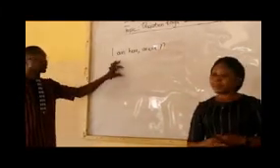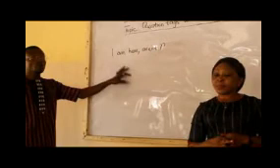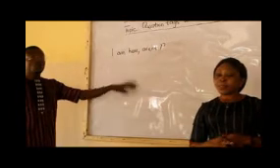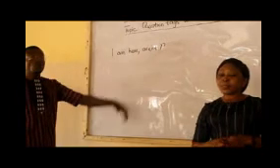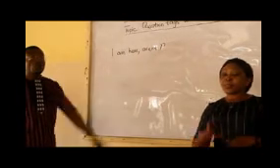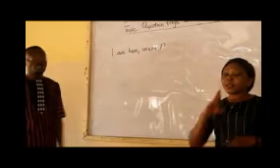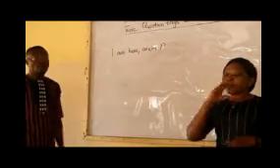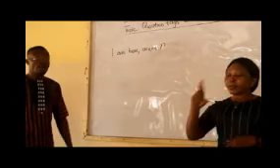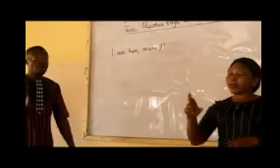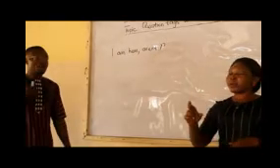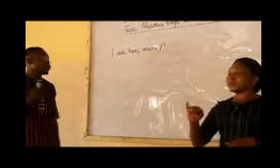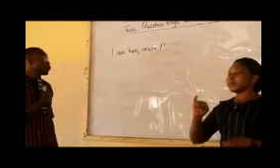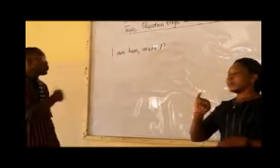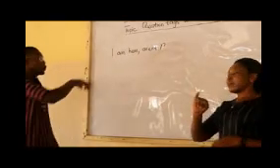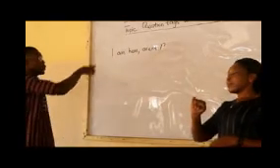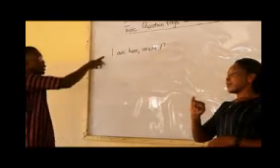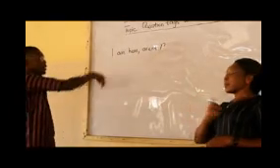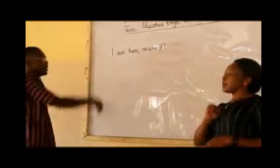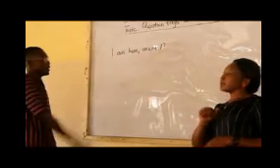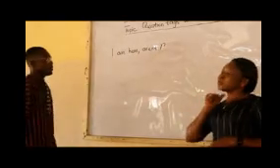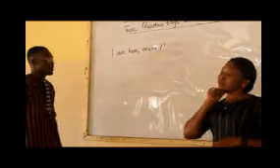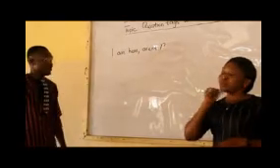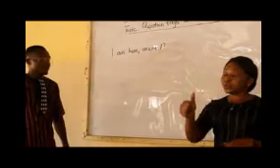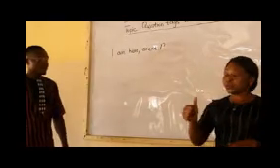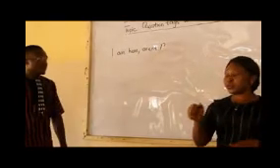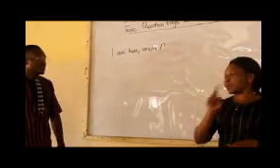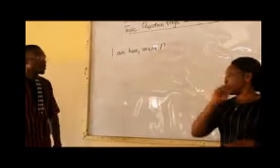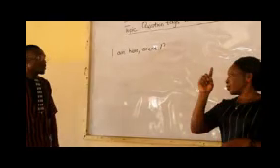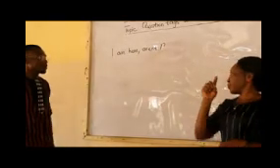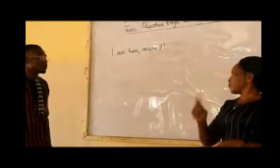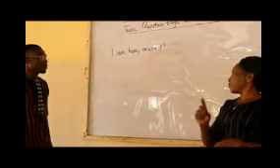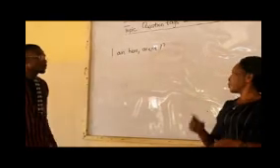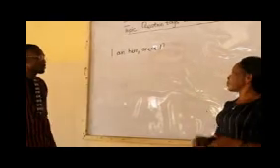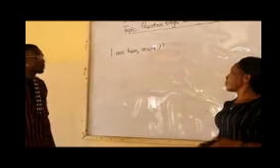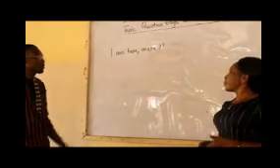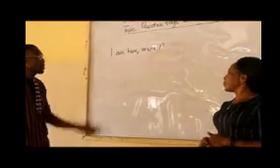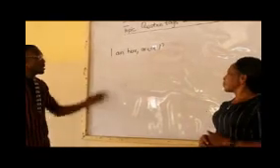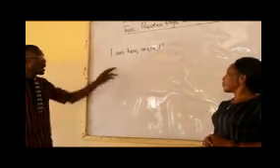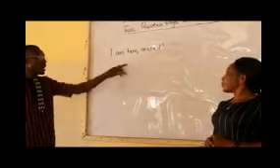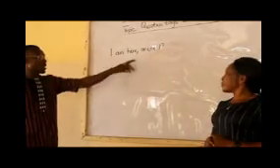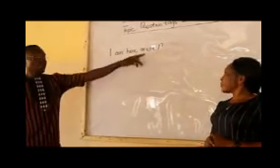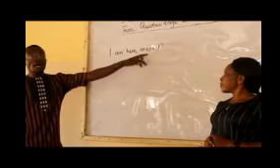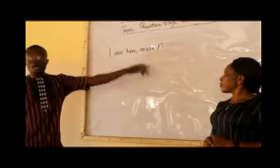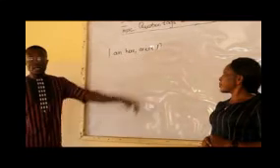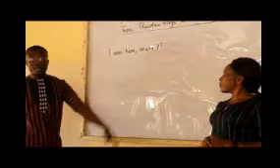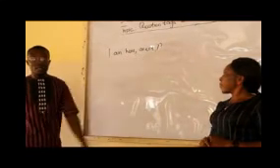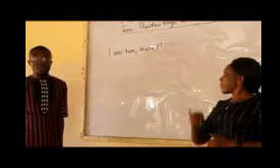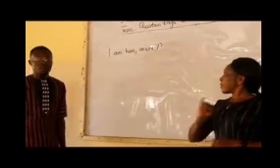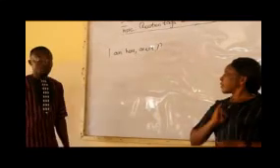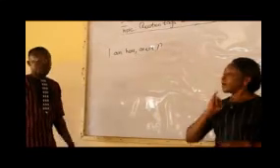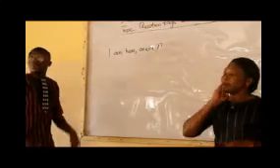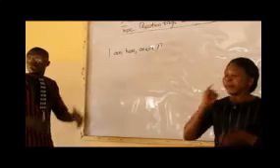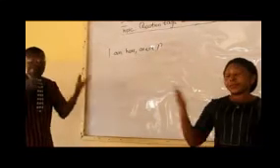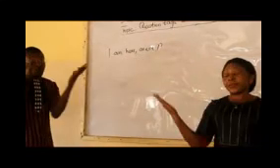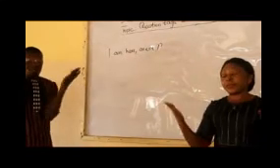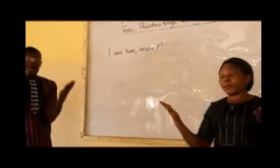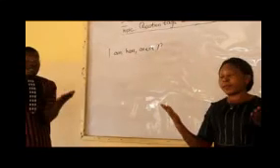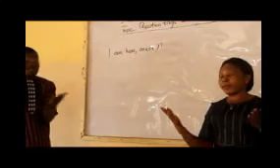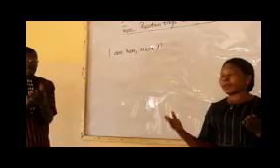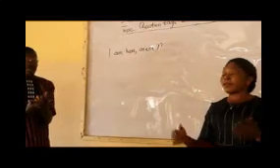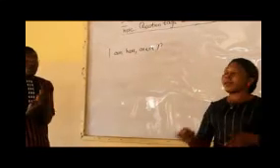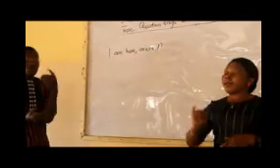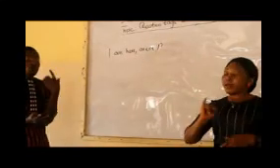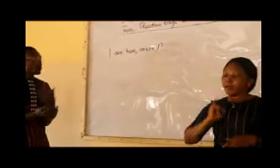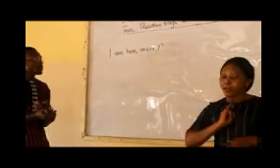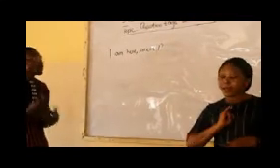The rule doesn't apply to the first person singular. Aren't I? In some